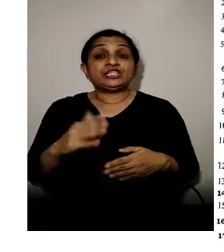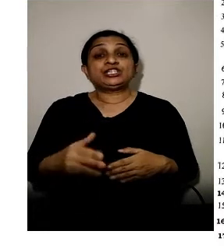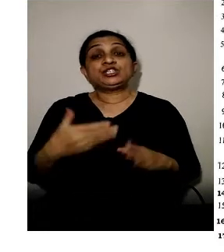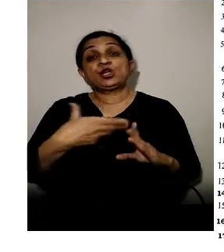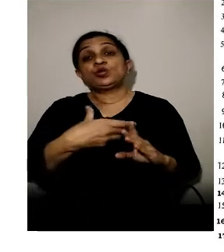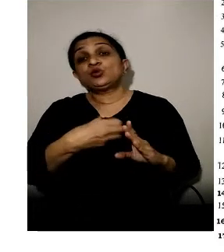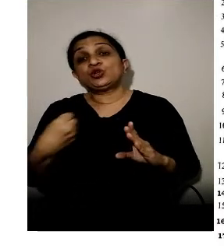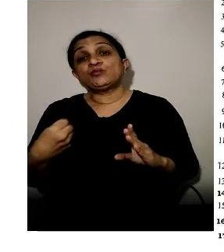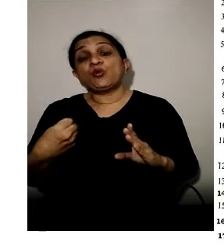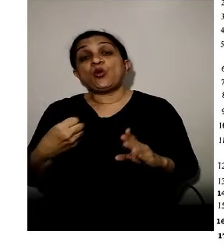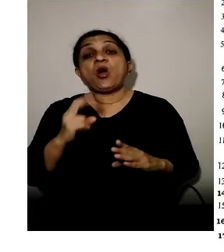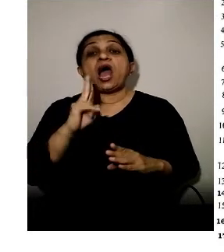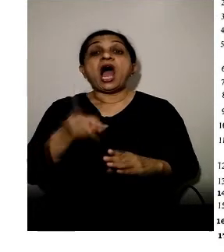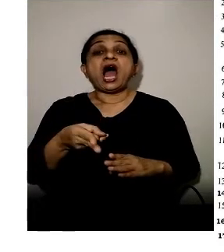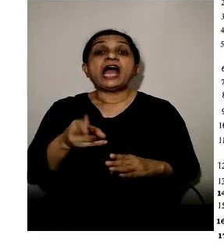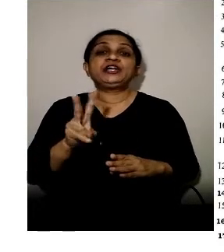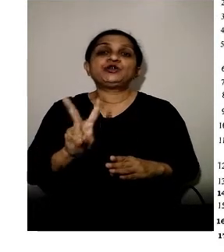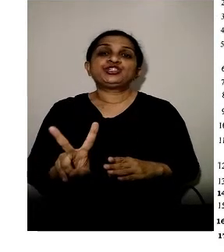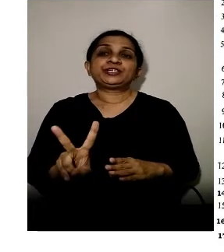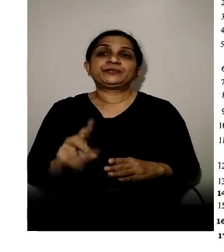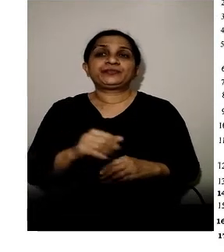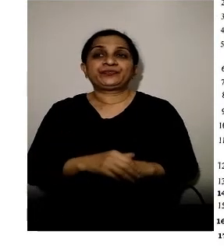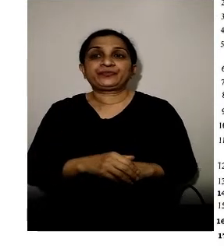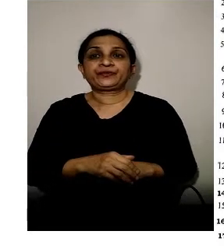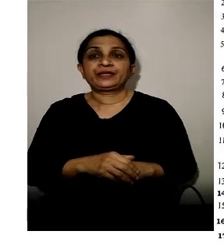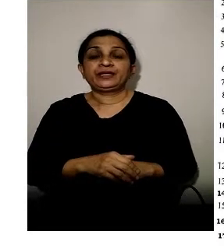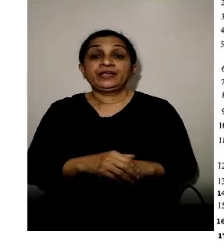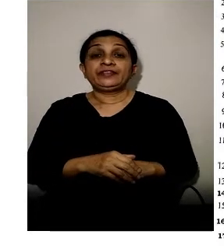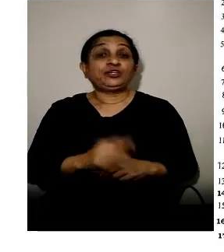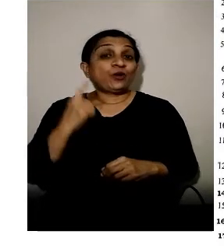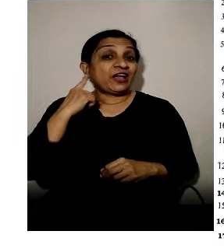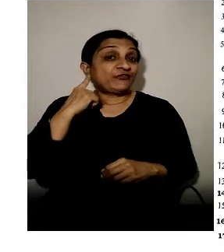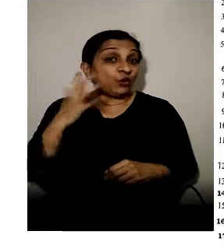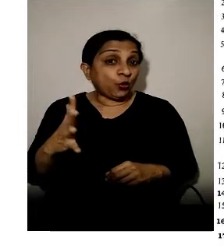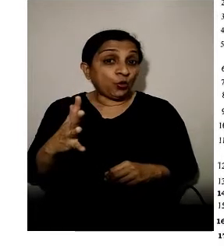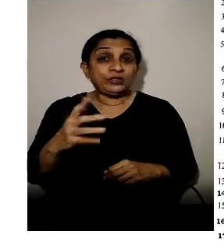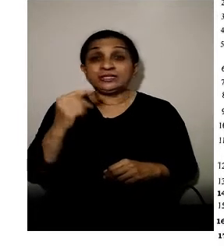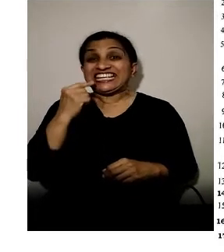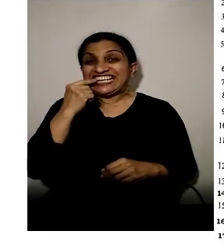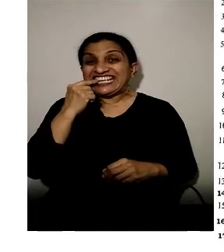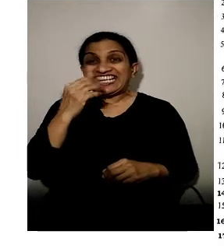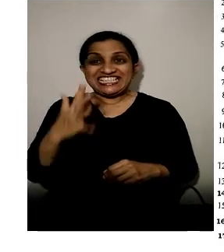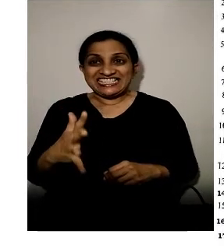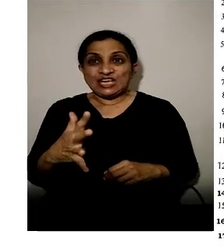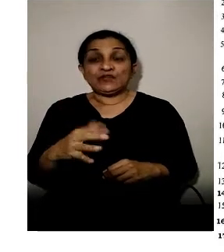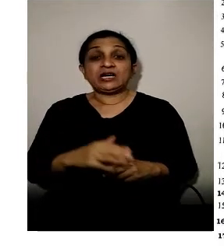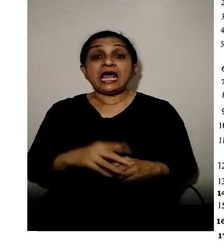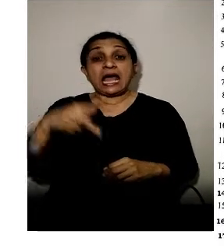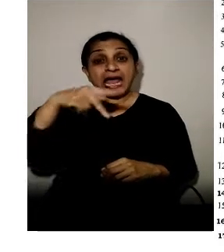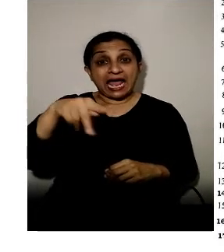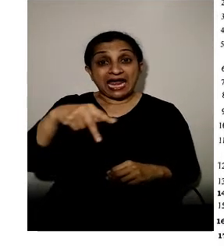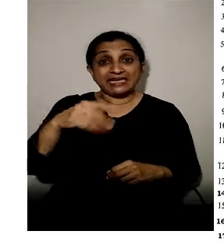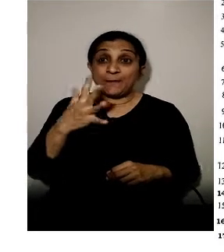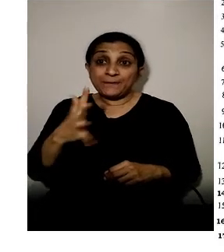conditions to remove hydrogen then you have gold silver